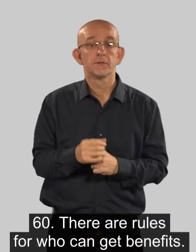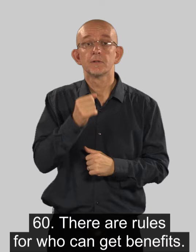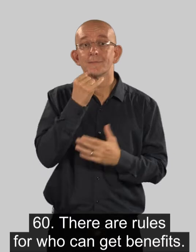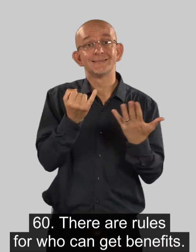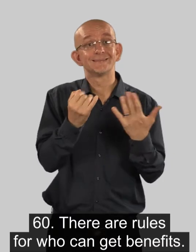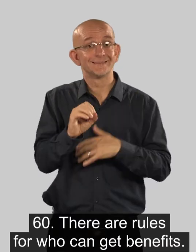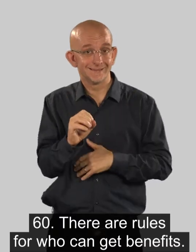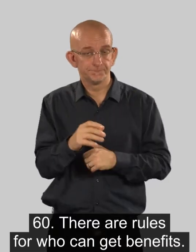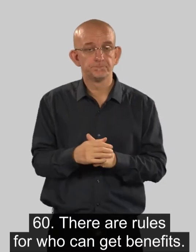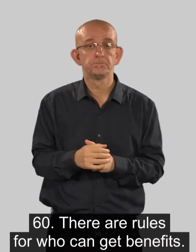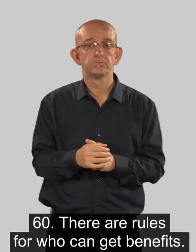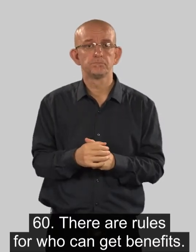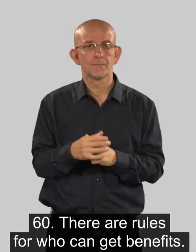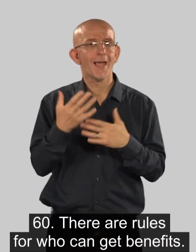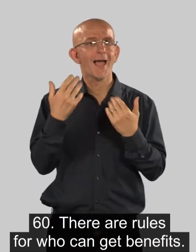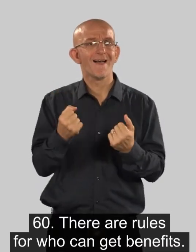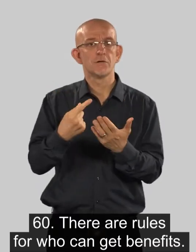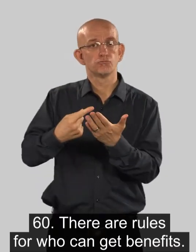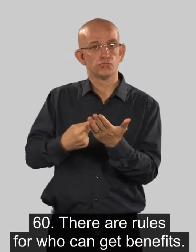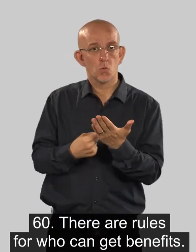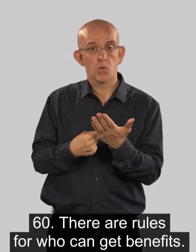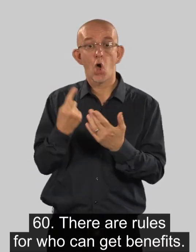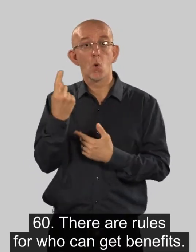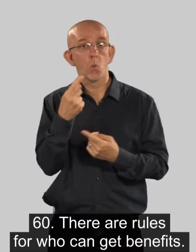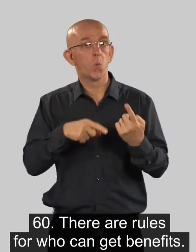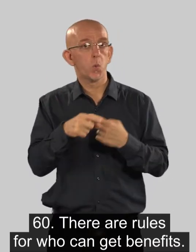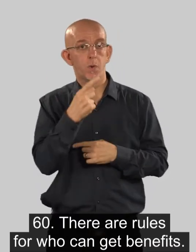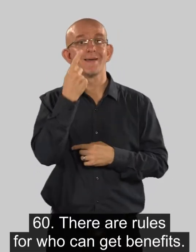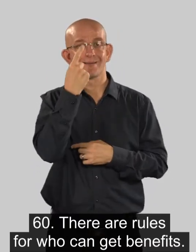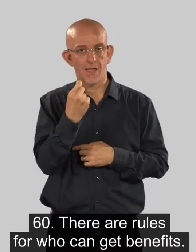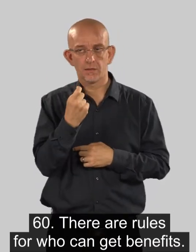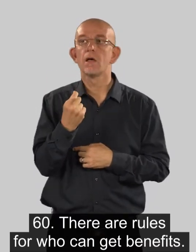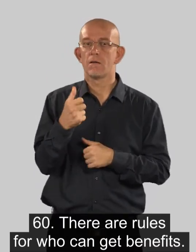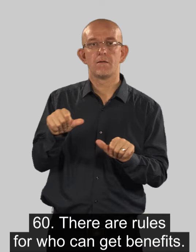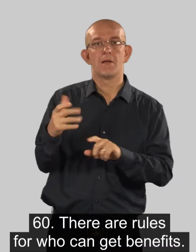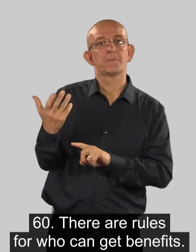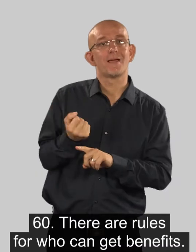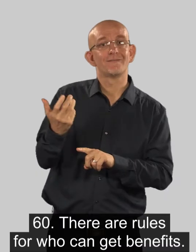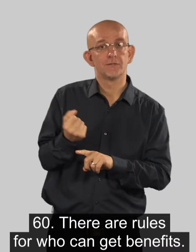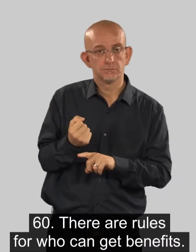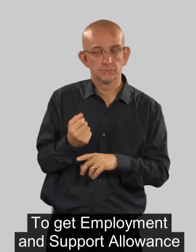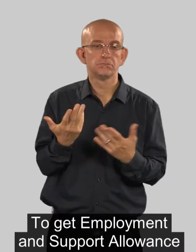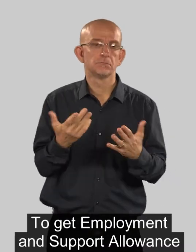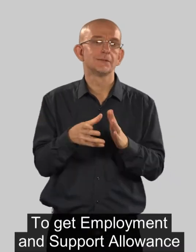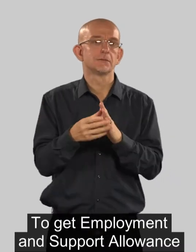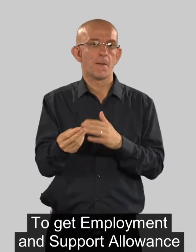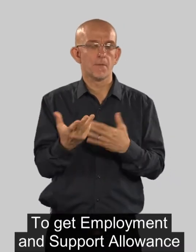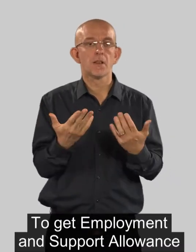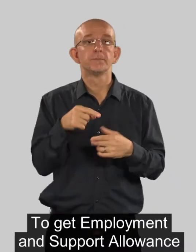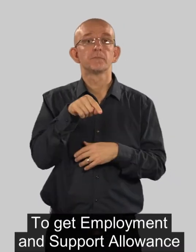60. There are rules for who can get benefits. To get